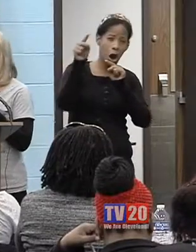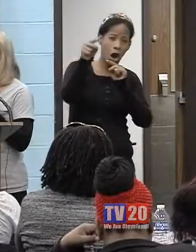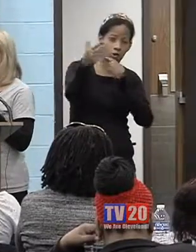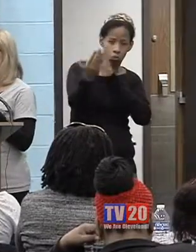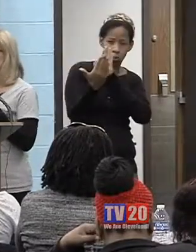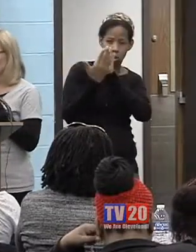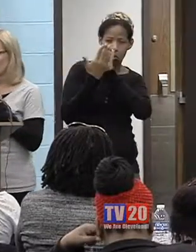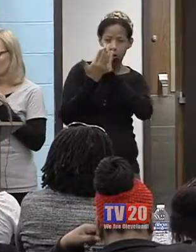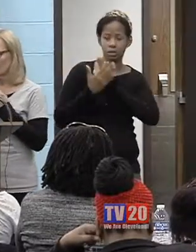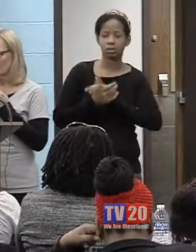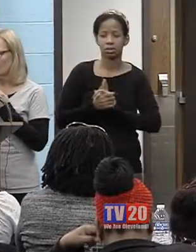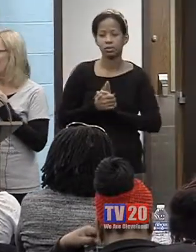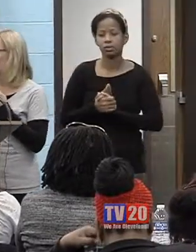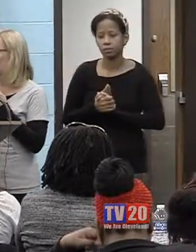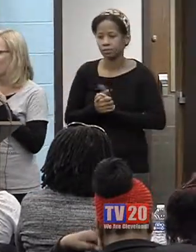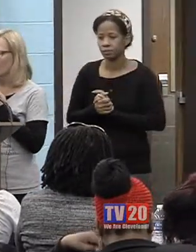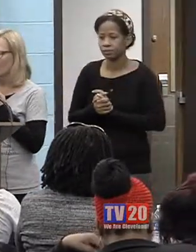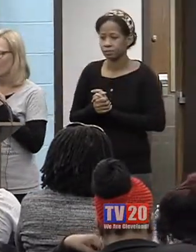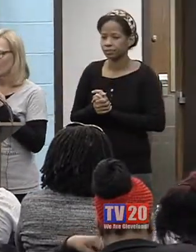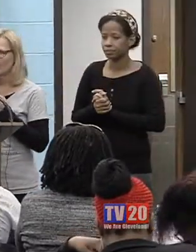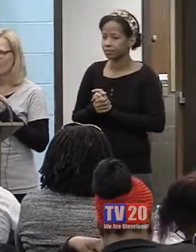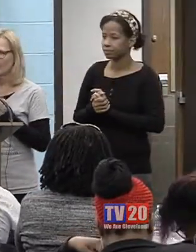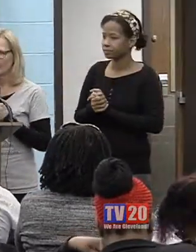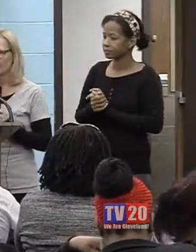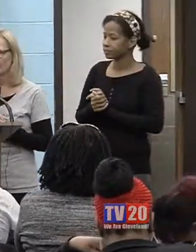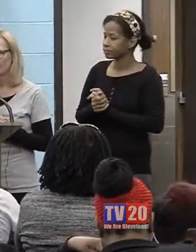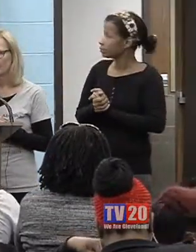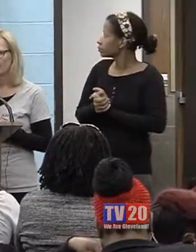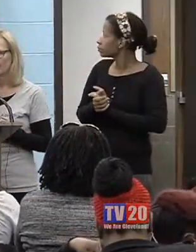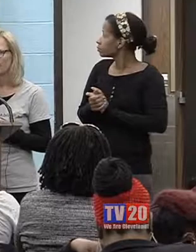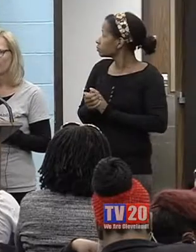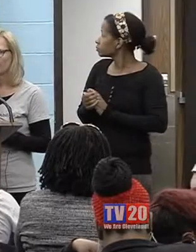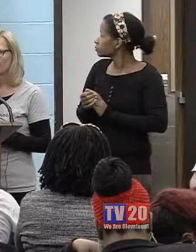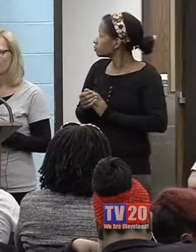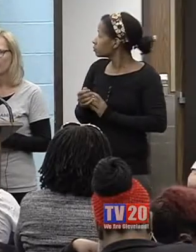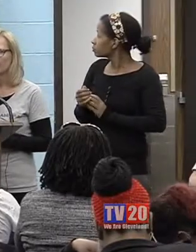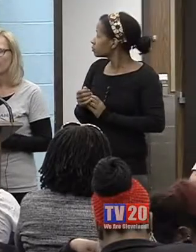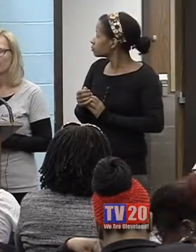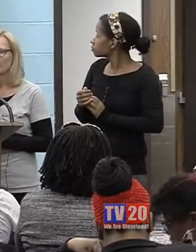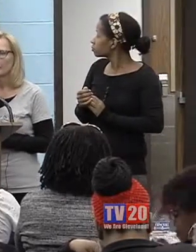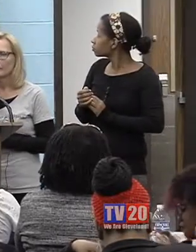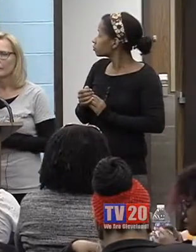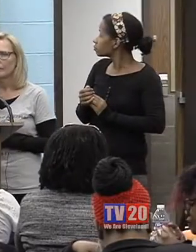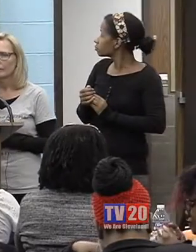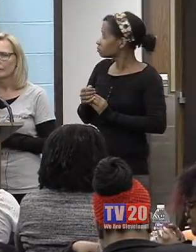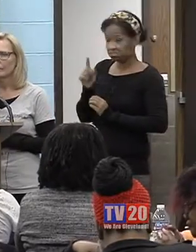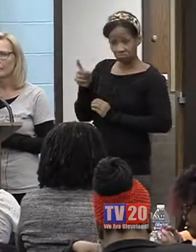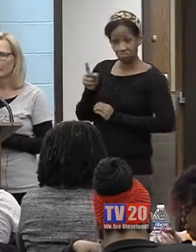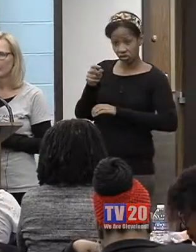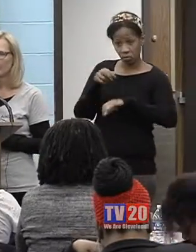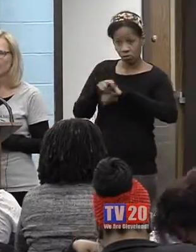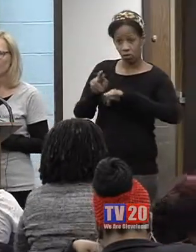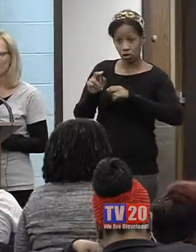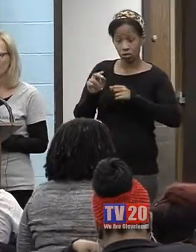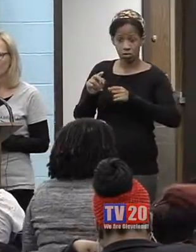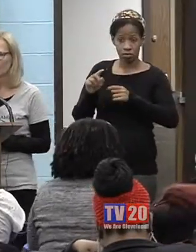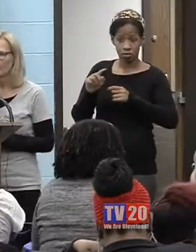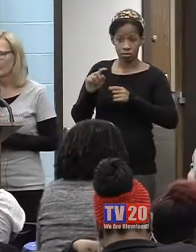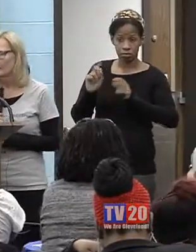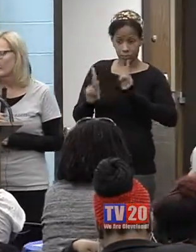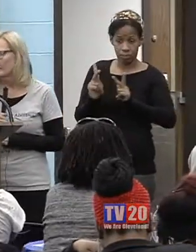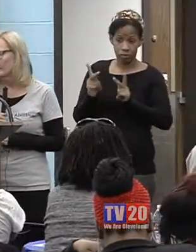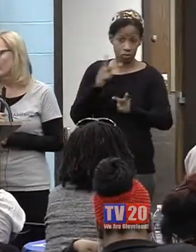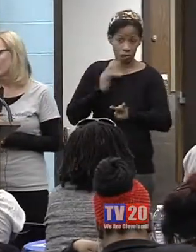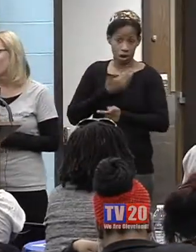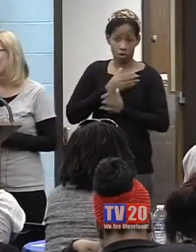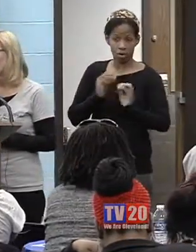people. We have a dedicated staff to assist people in finding the best way to achieve their goals and objectives.